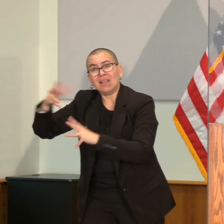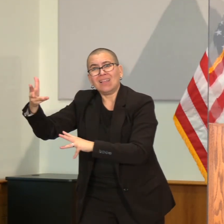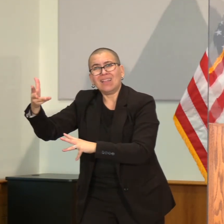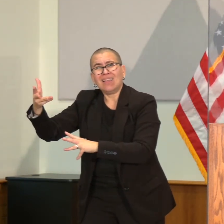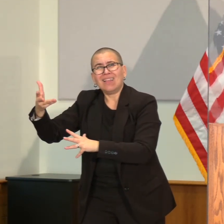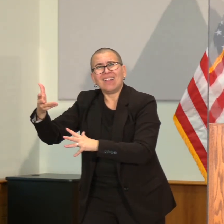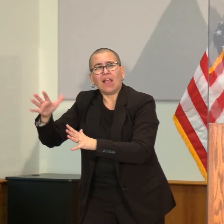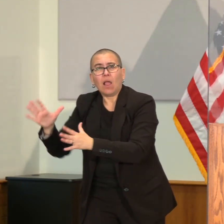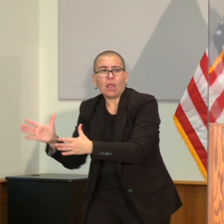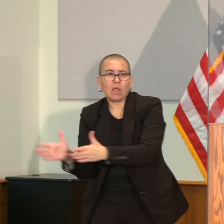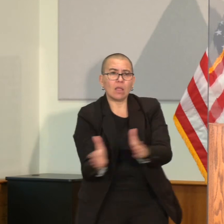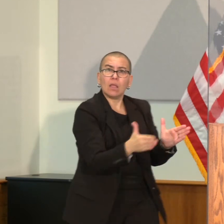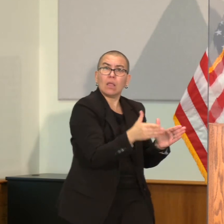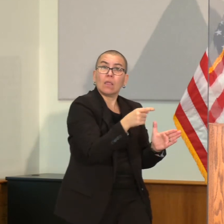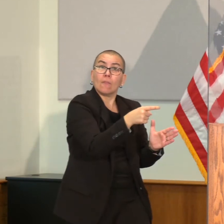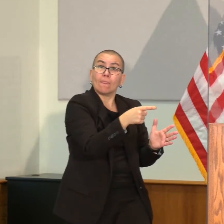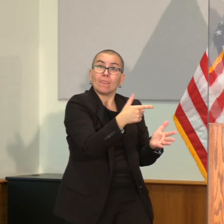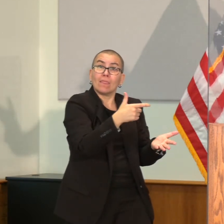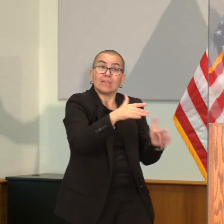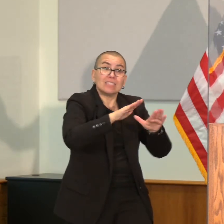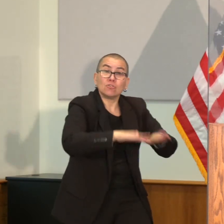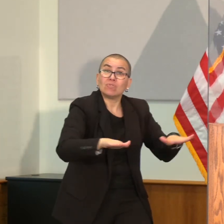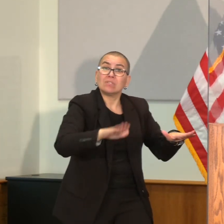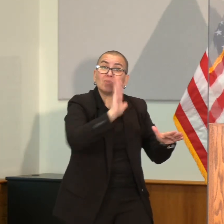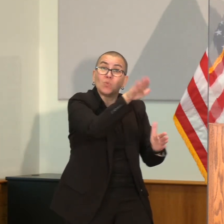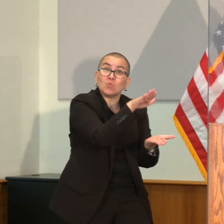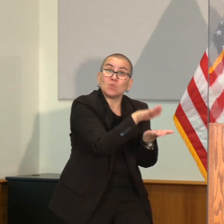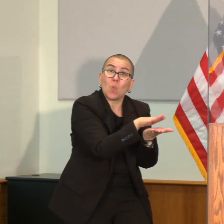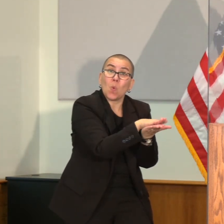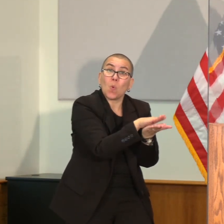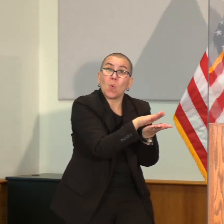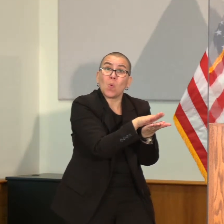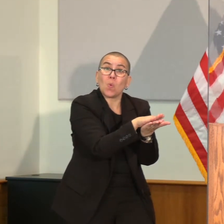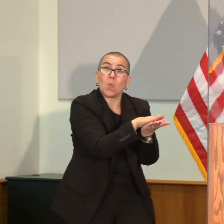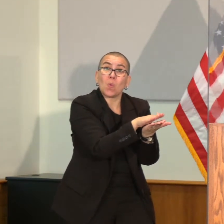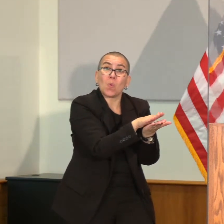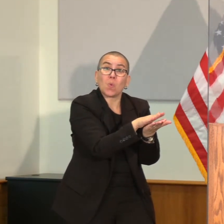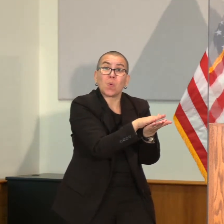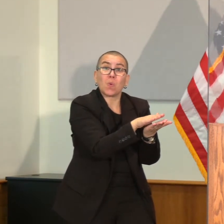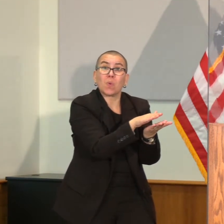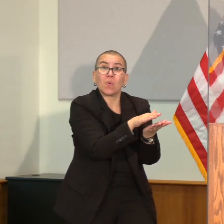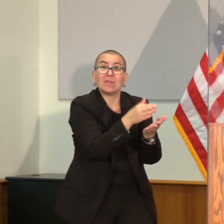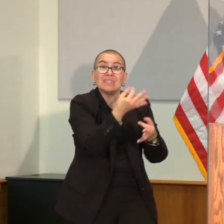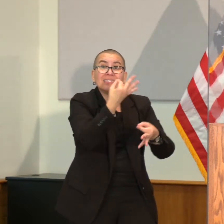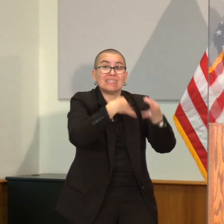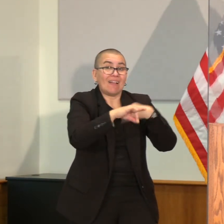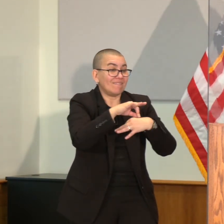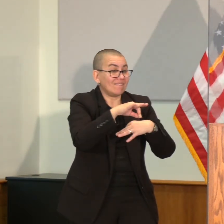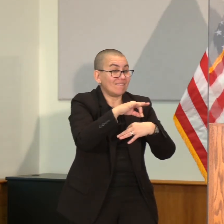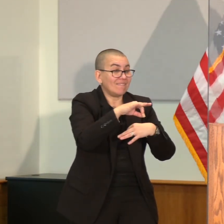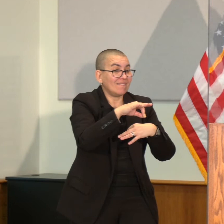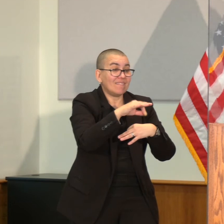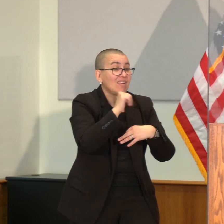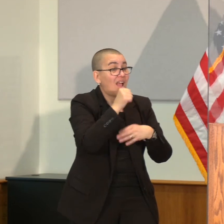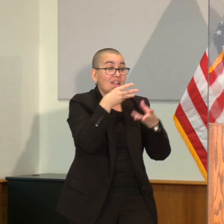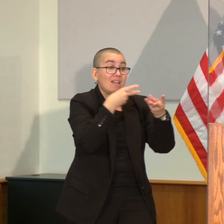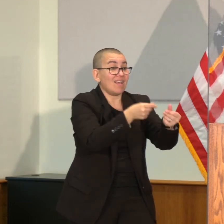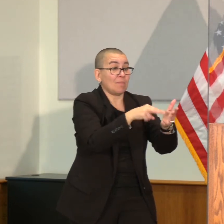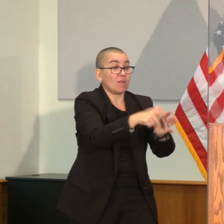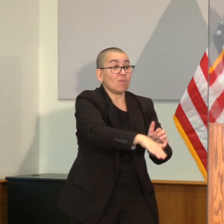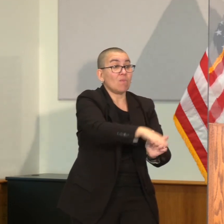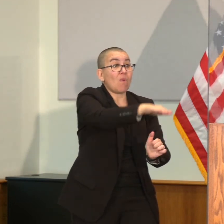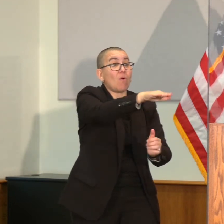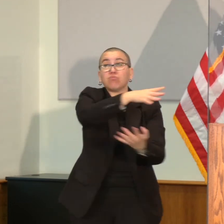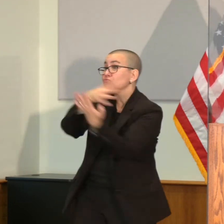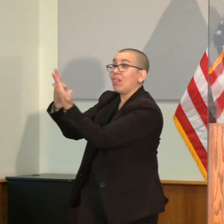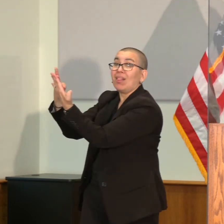where there's not a gap in learning than it is to send them eventually to corrections and to a state prison. So yes, I think this is all